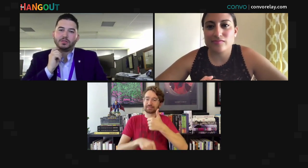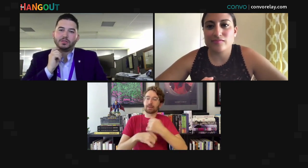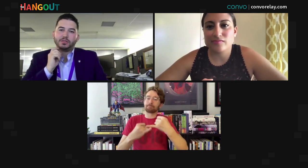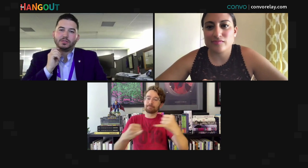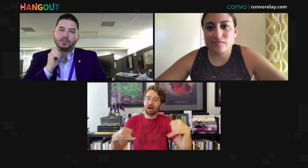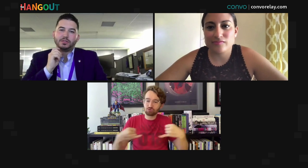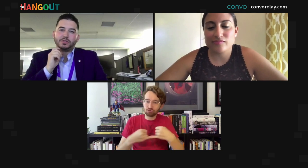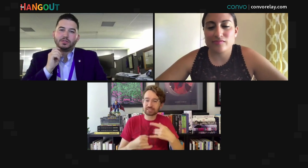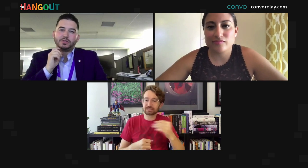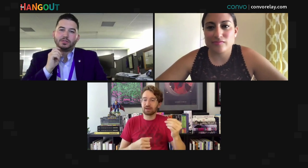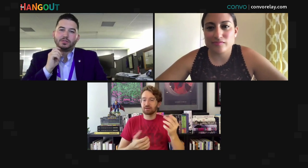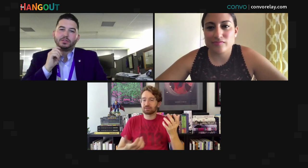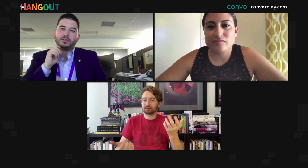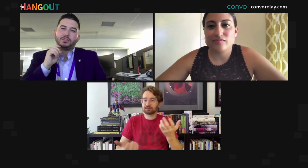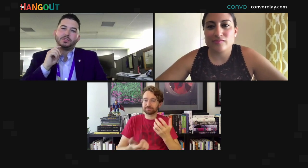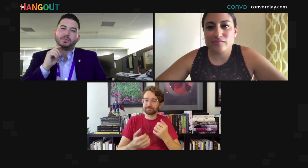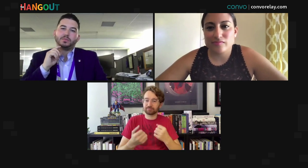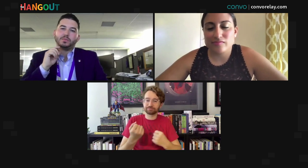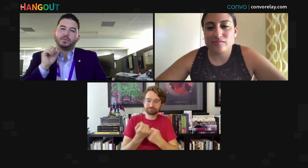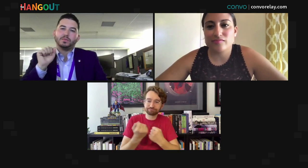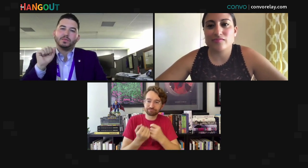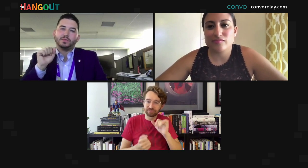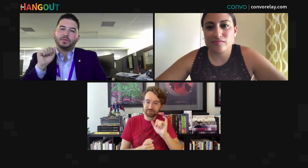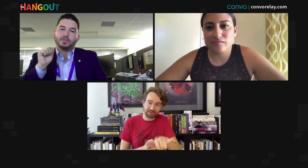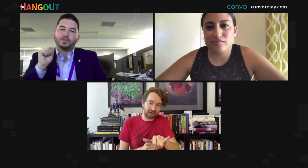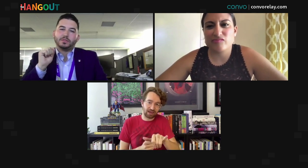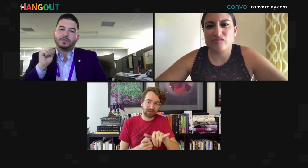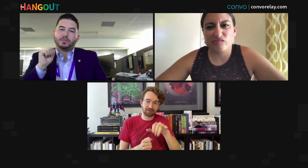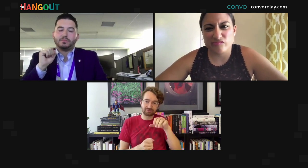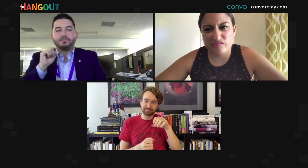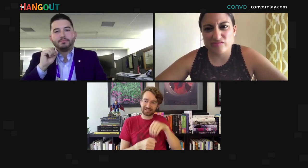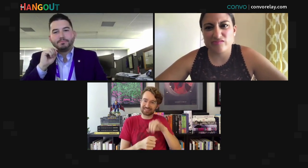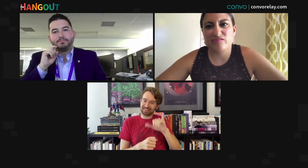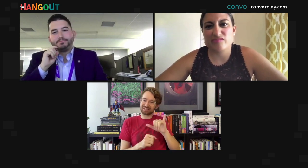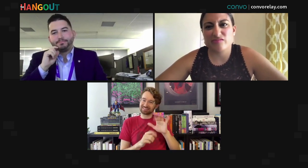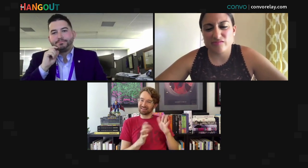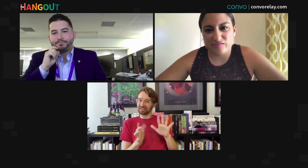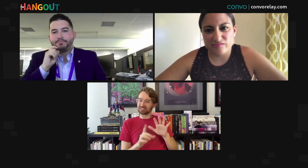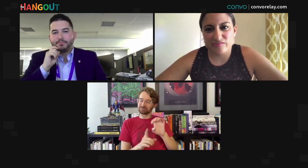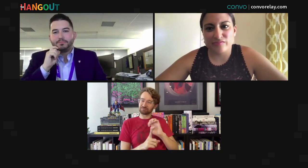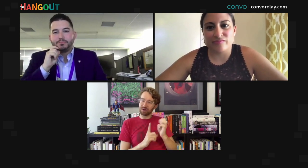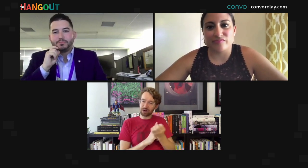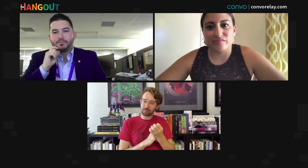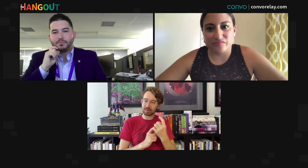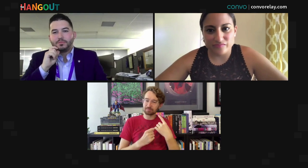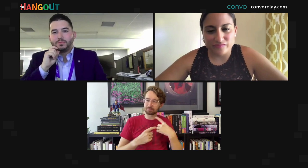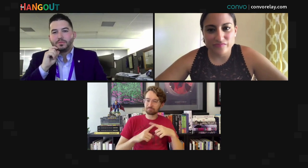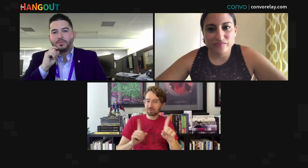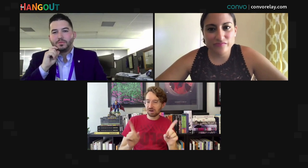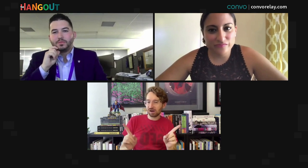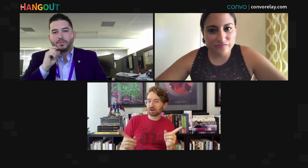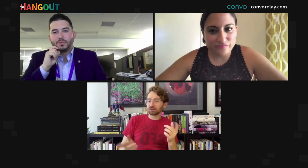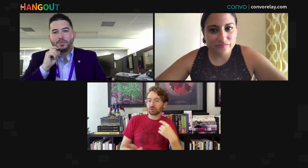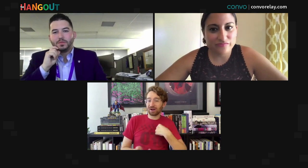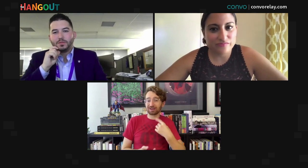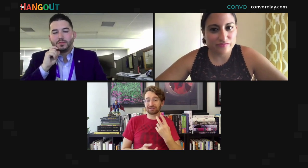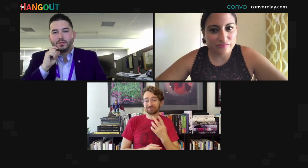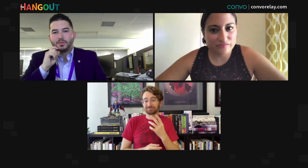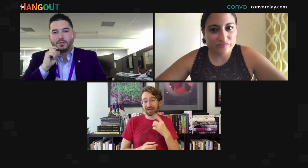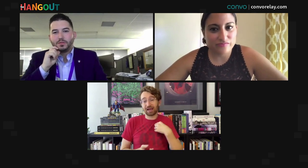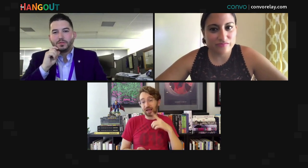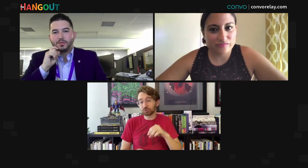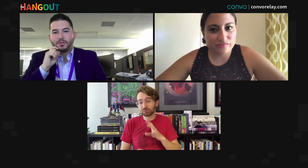in this place where I have to set boundaries, set precedent, and advocate in that type